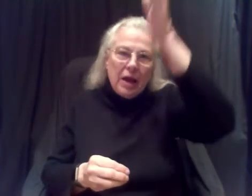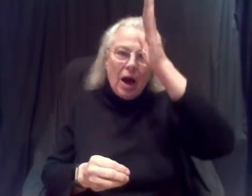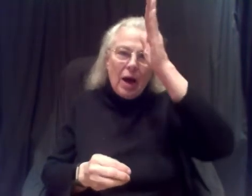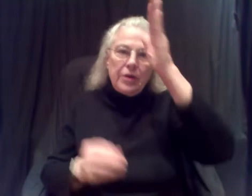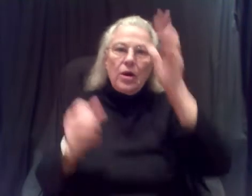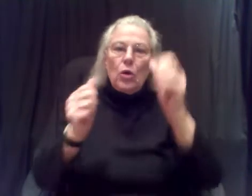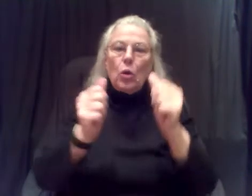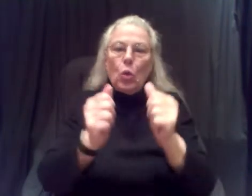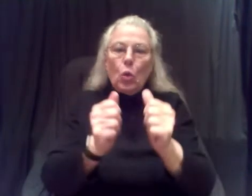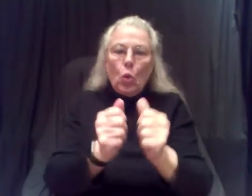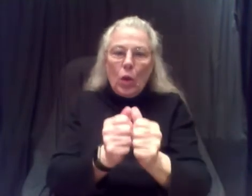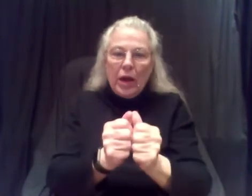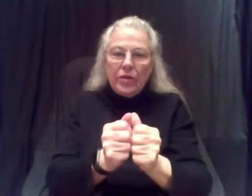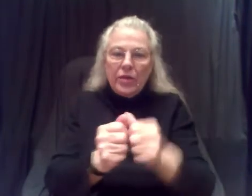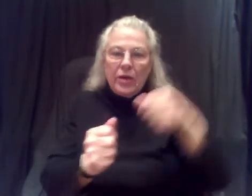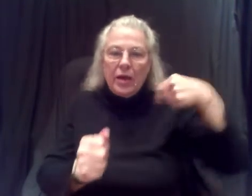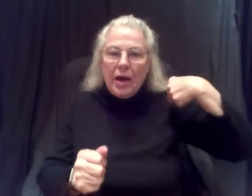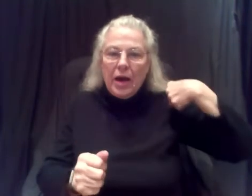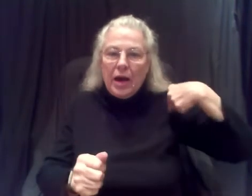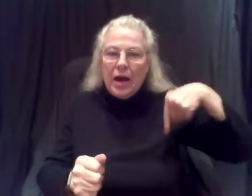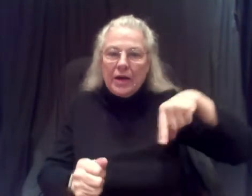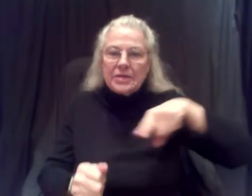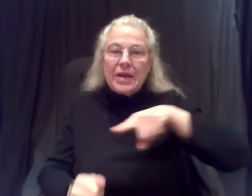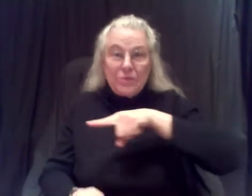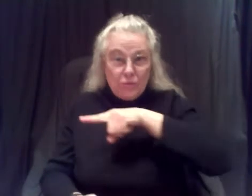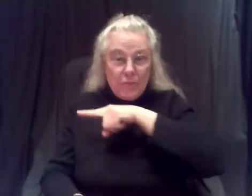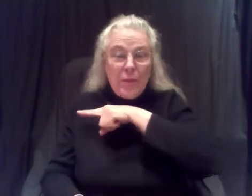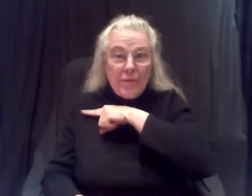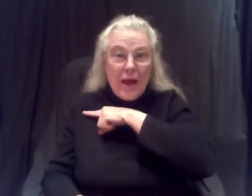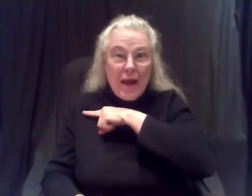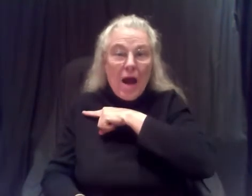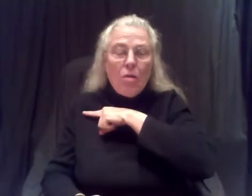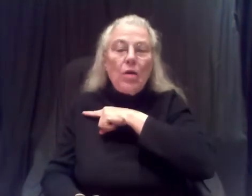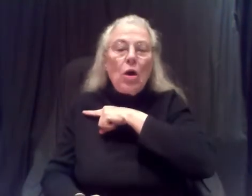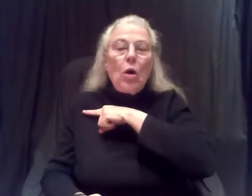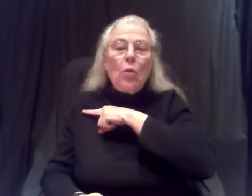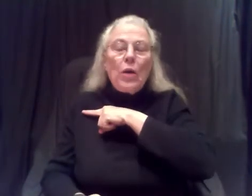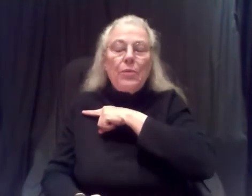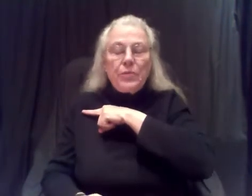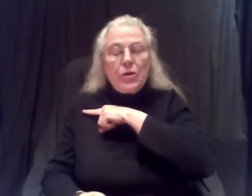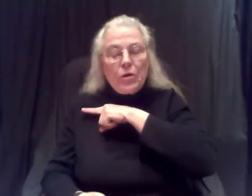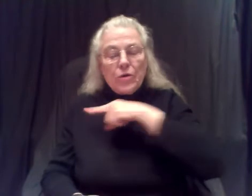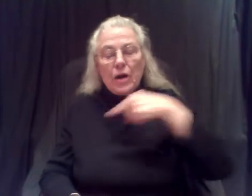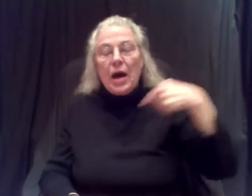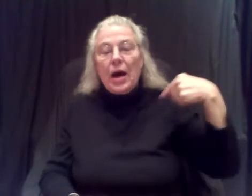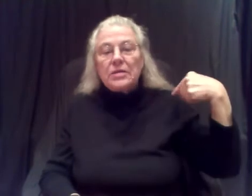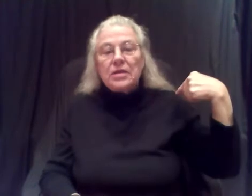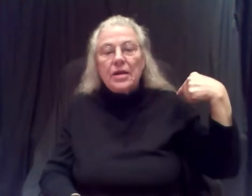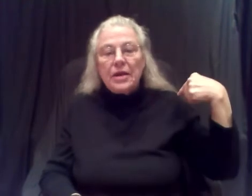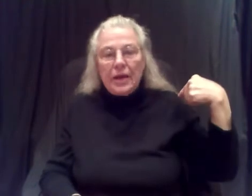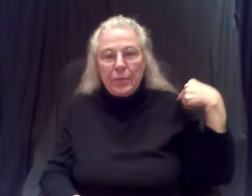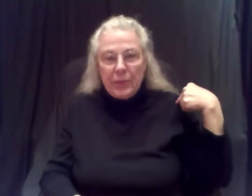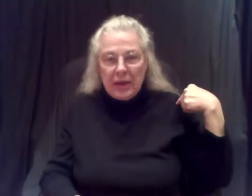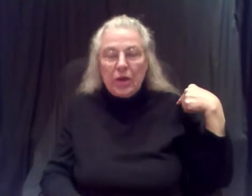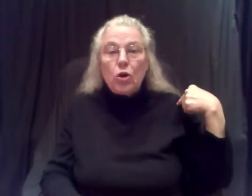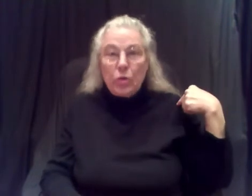God with us. And remember that our, well, you're us, meaning